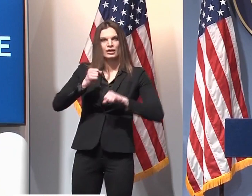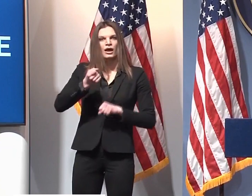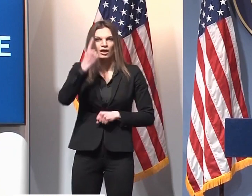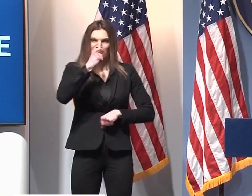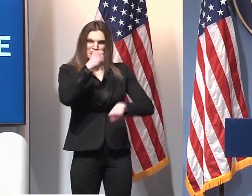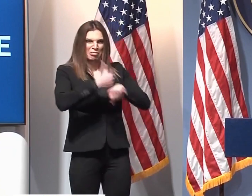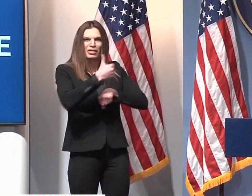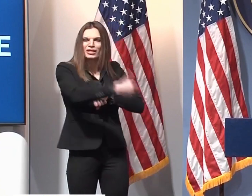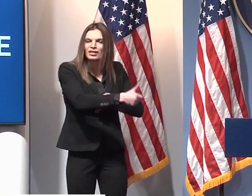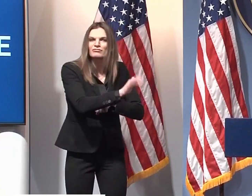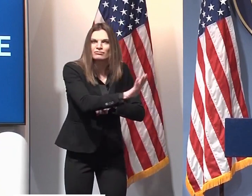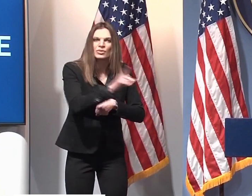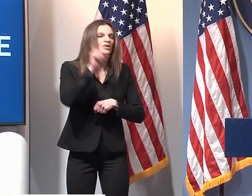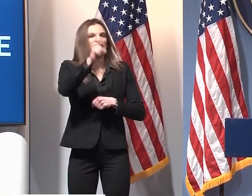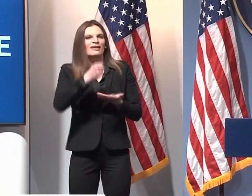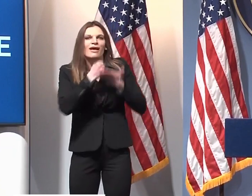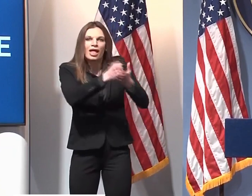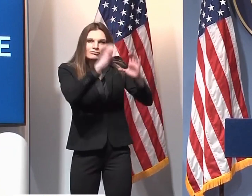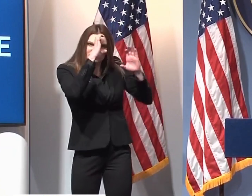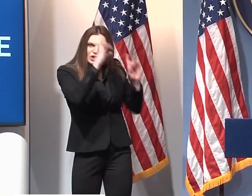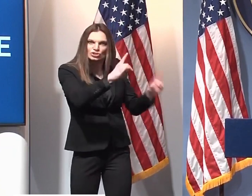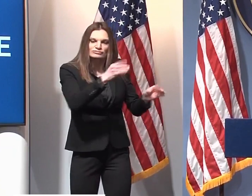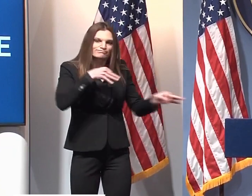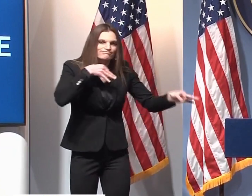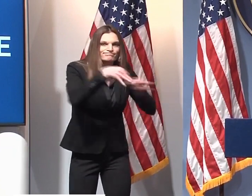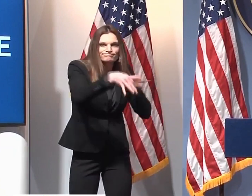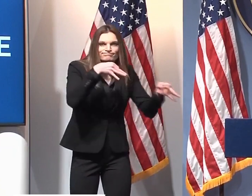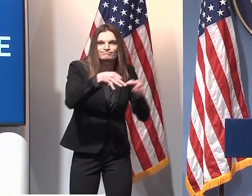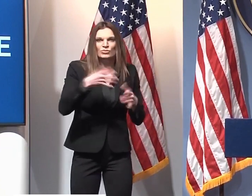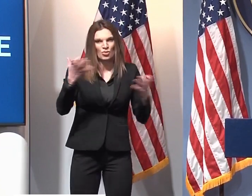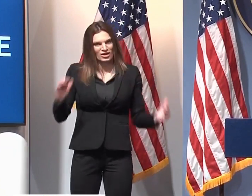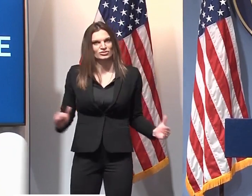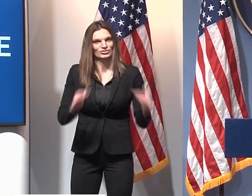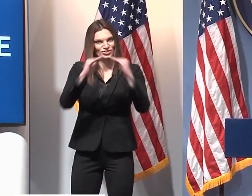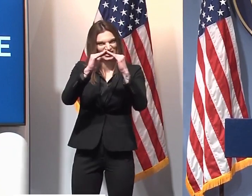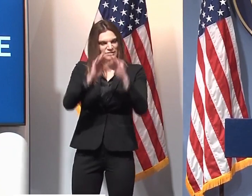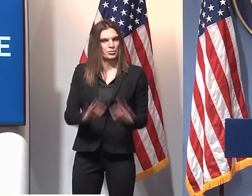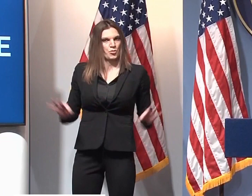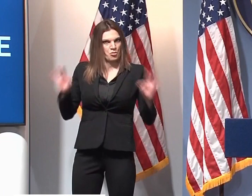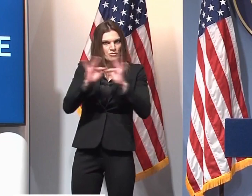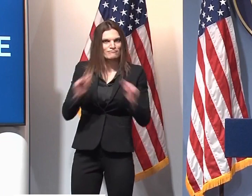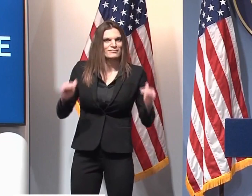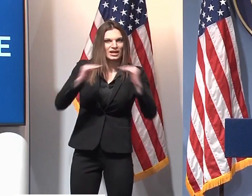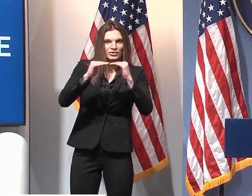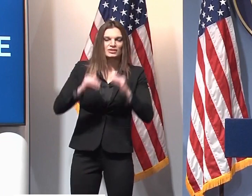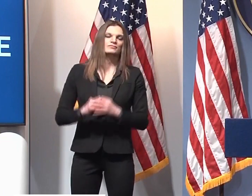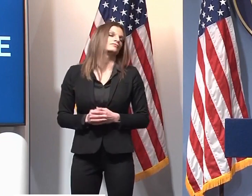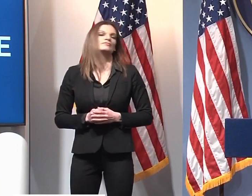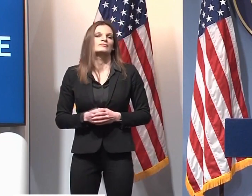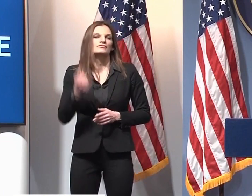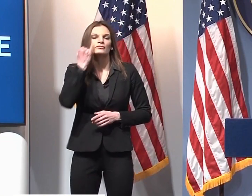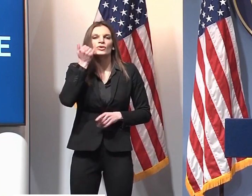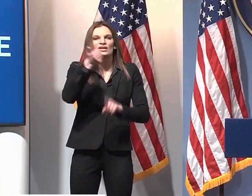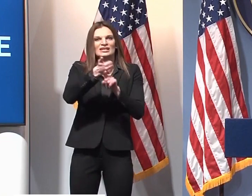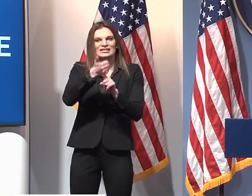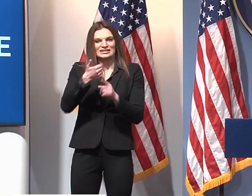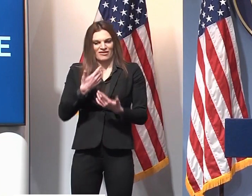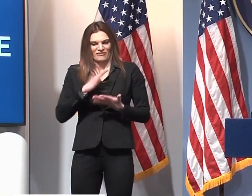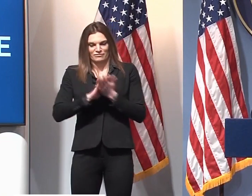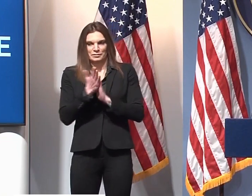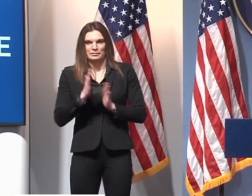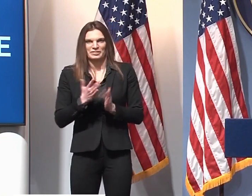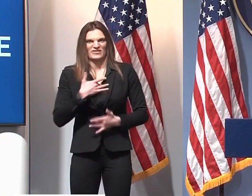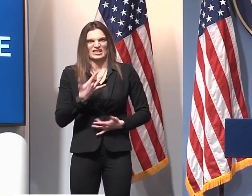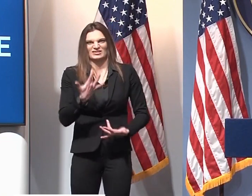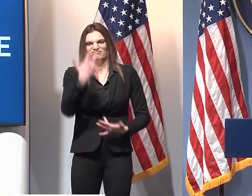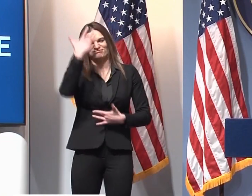health inequities and injustices in healthcare. When you go to a doctor with a life-threatening condition, you